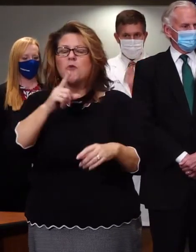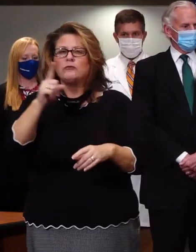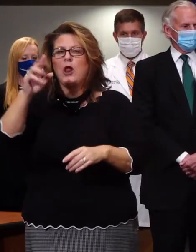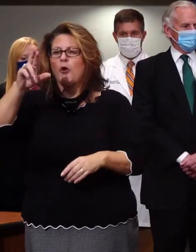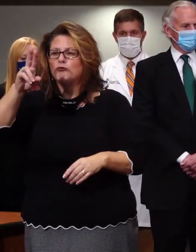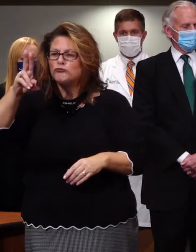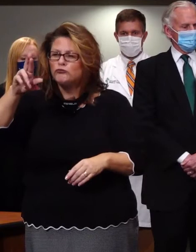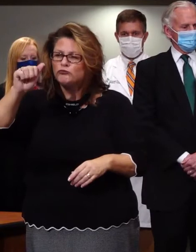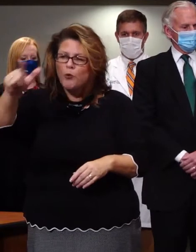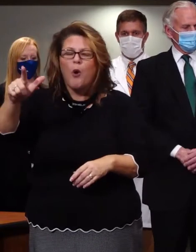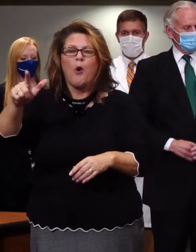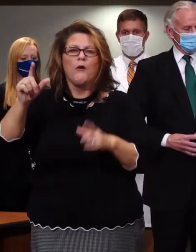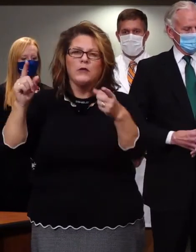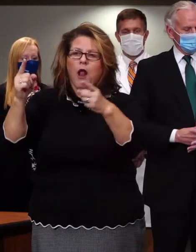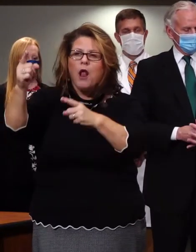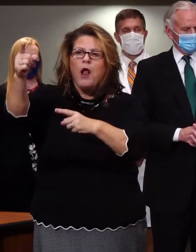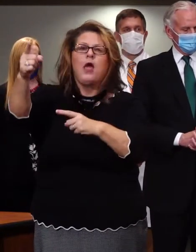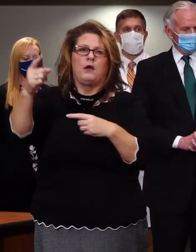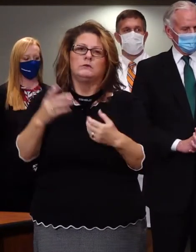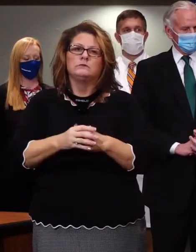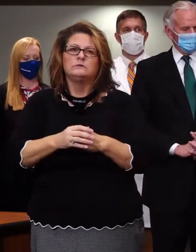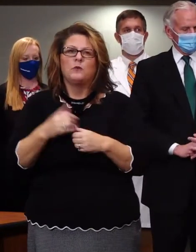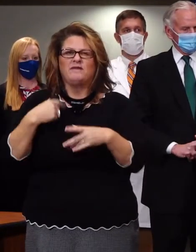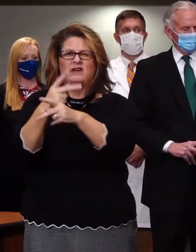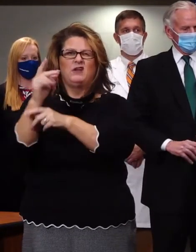So I just want to end by saying that